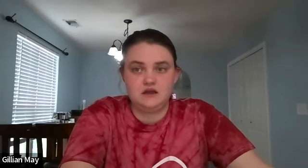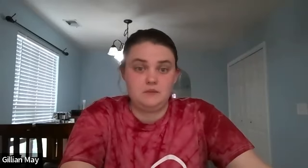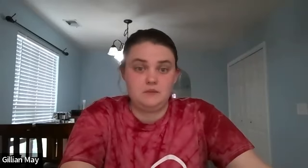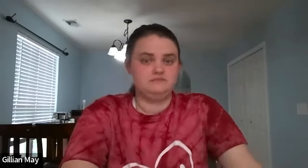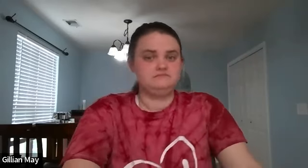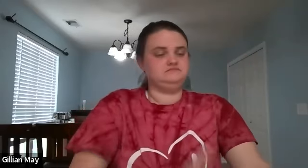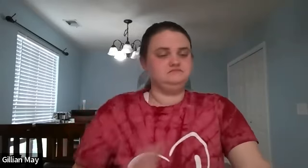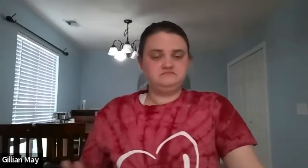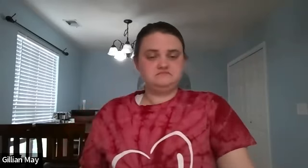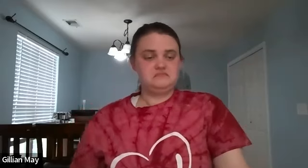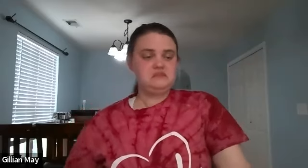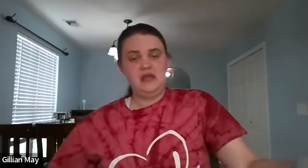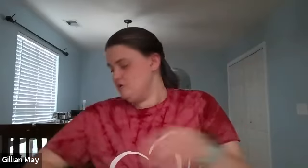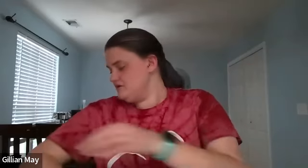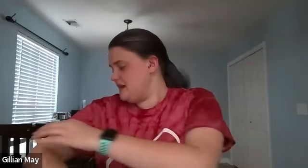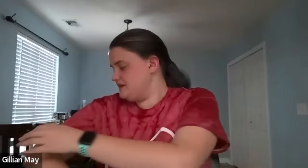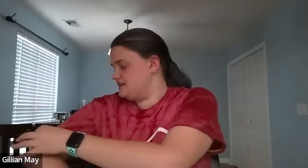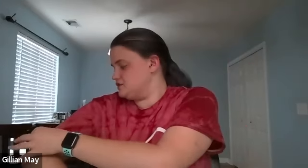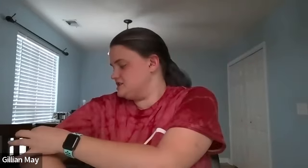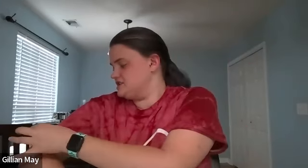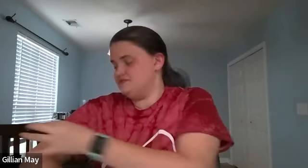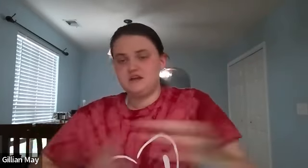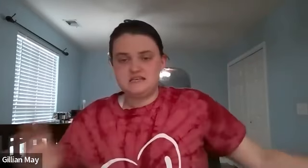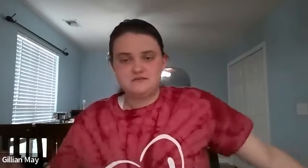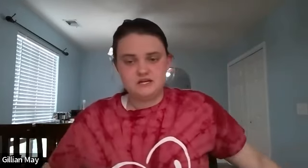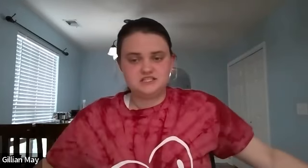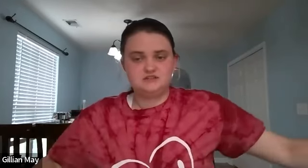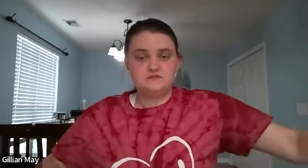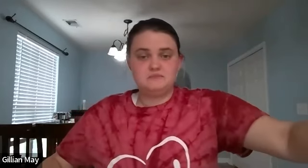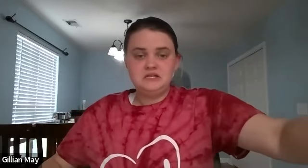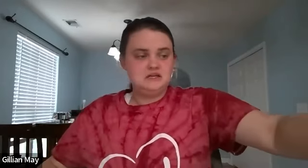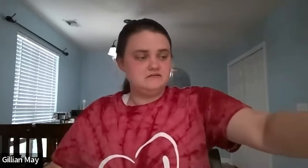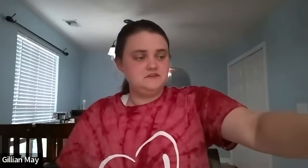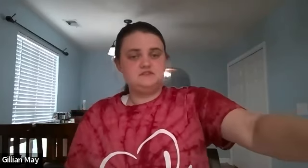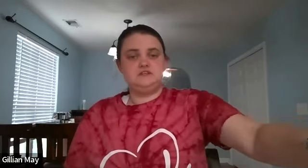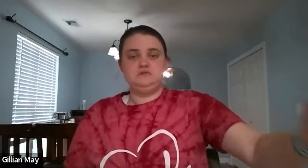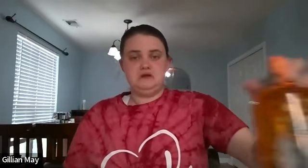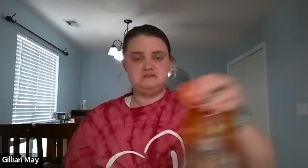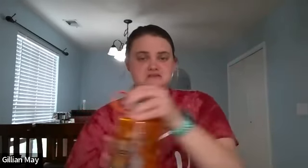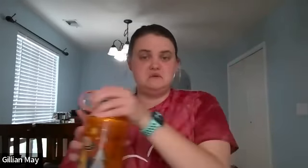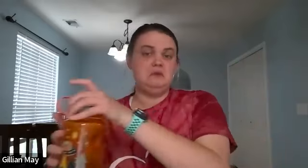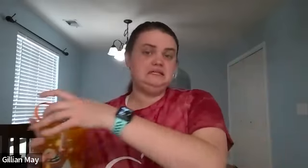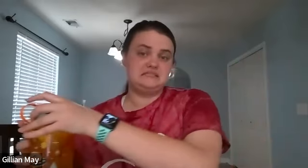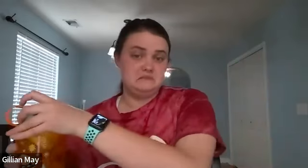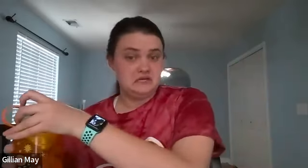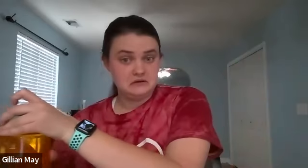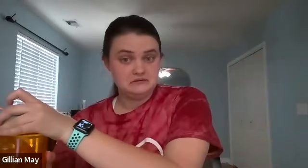I mean, I'm more than happy to answer questions if you guys have questions, or if I'm confusing you guys on something, please let me know.